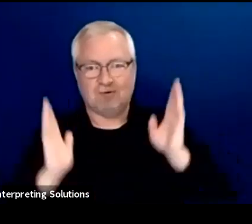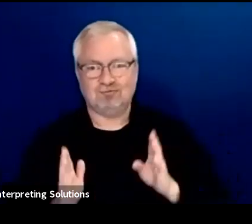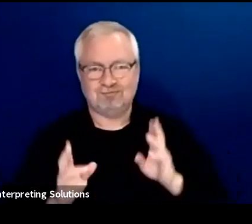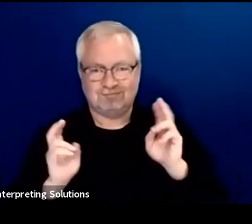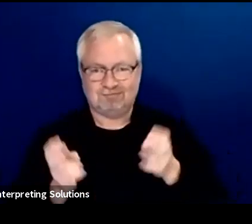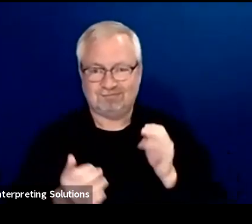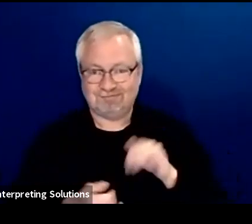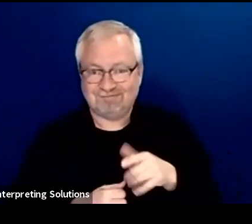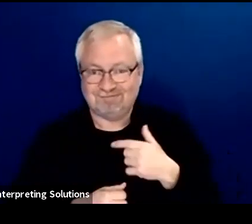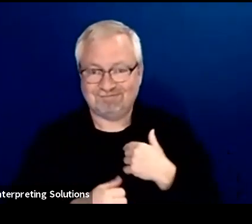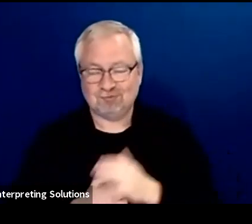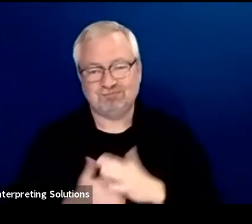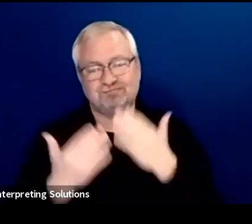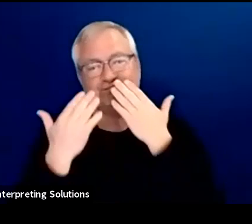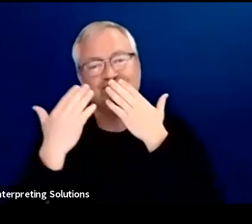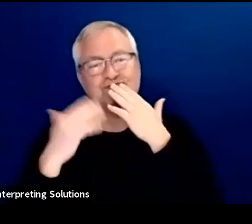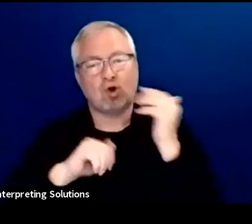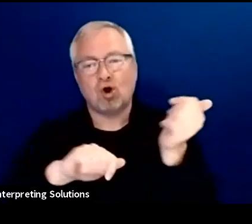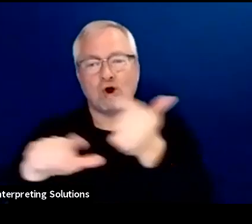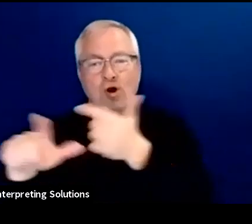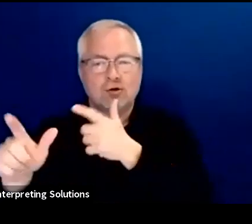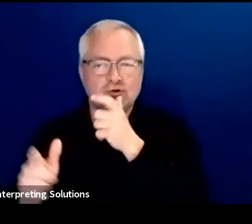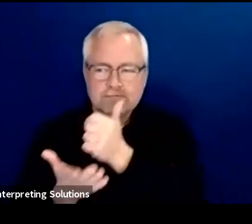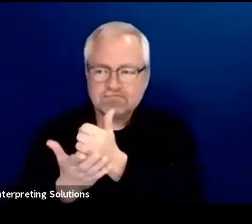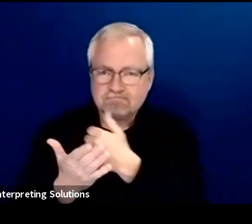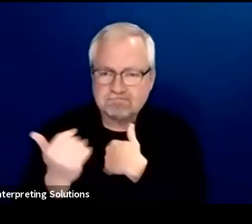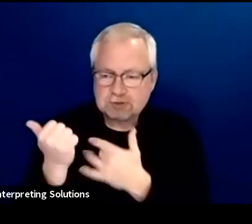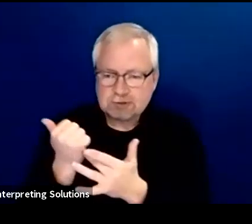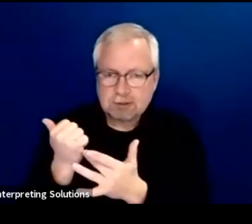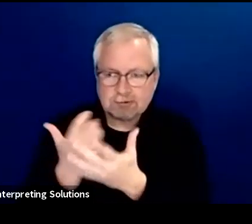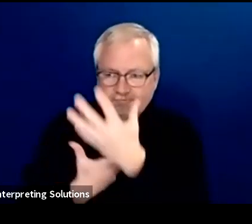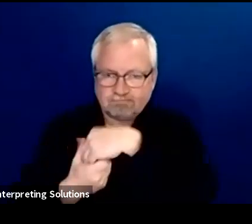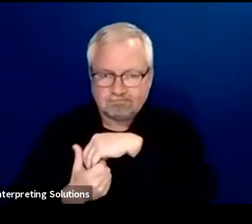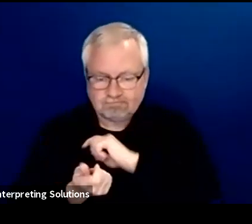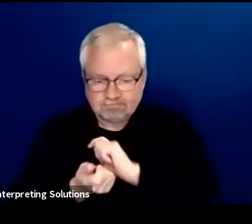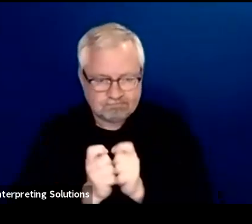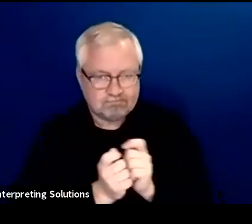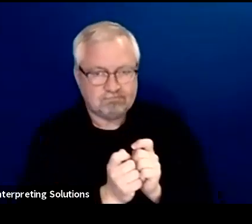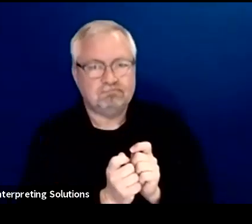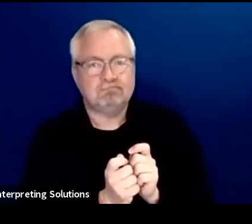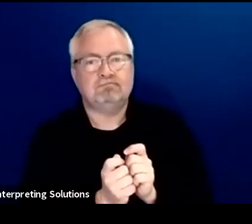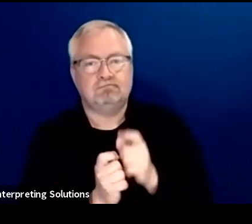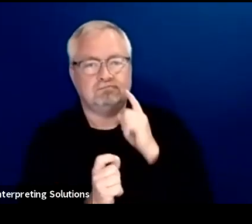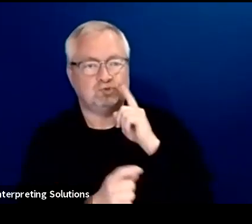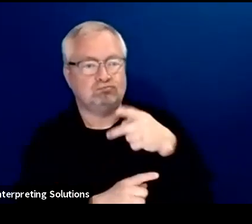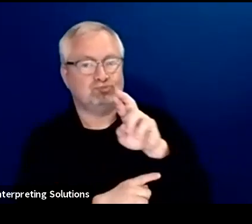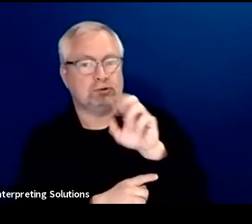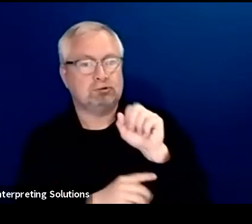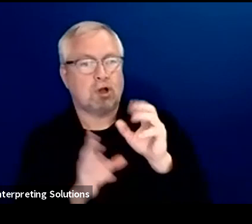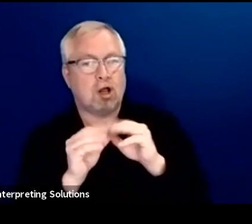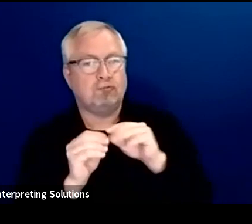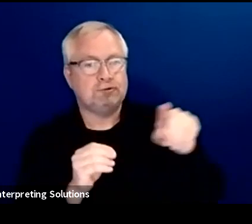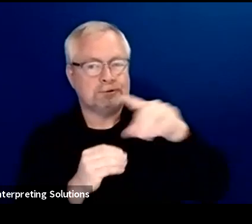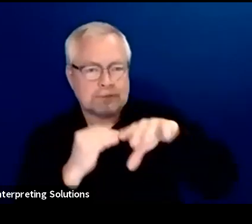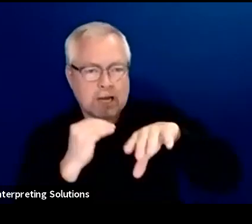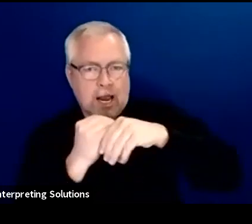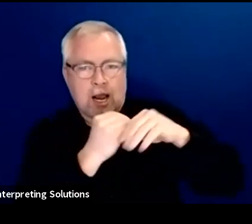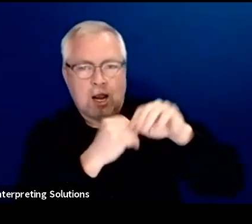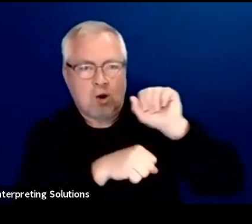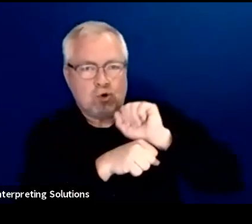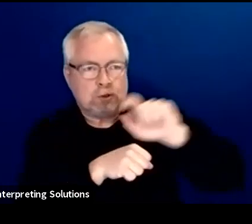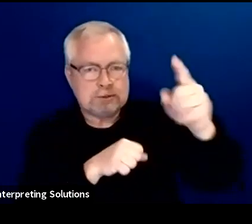and especially to the press for their willingness to do a lot of extra work to make that happen. And as I promised last evening, one of